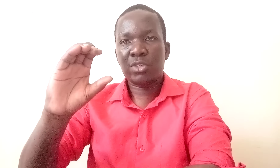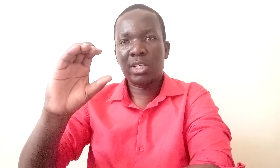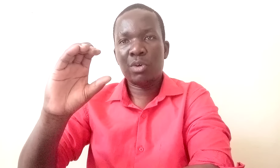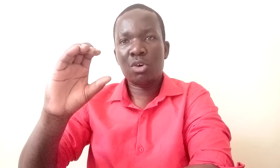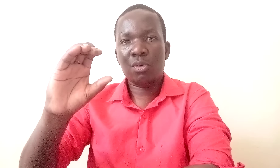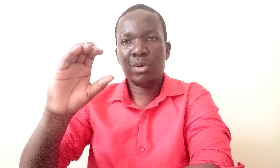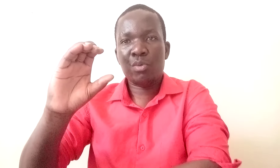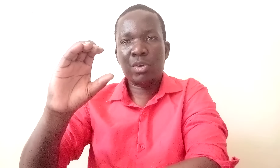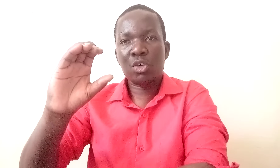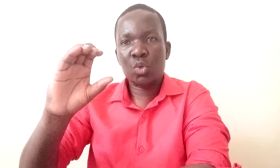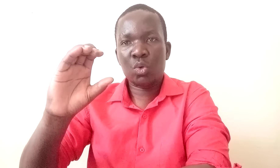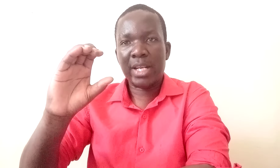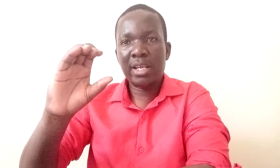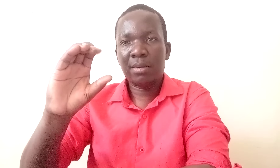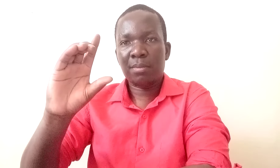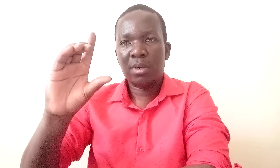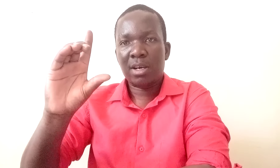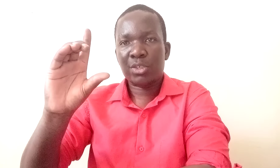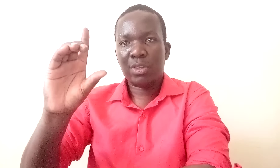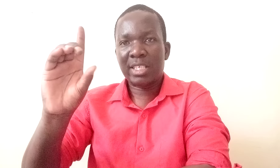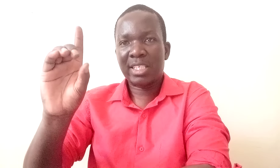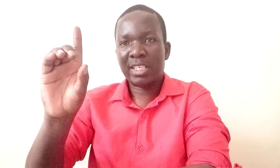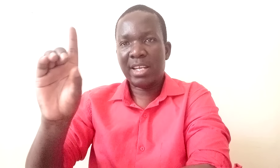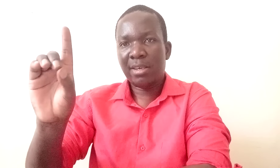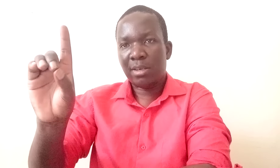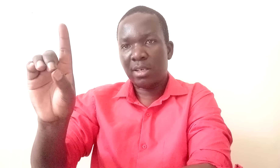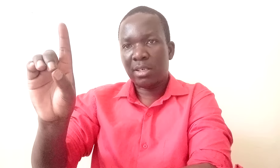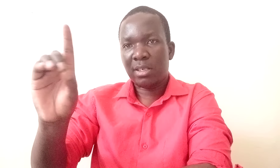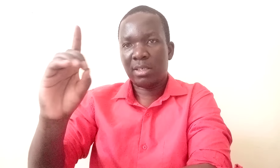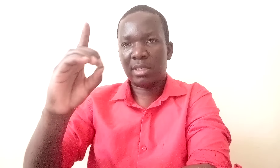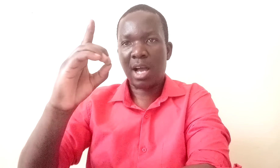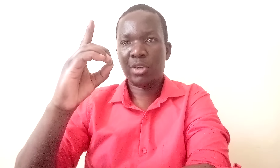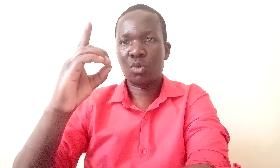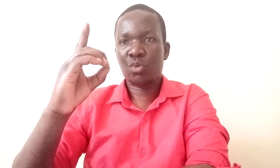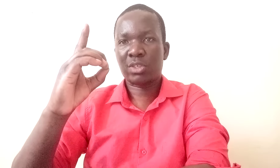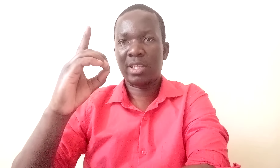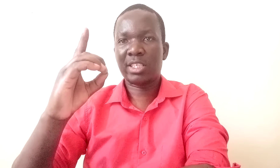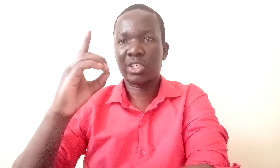we go to D. So this is D. See how it looks. This is D.